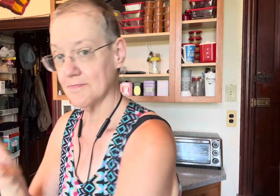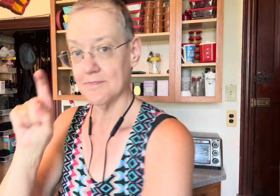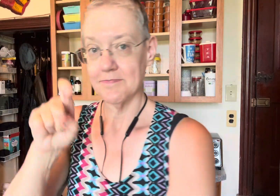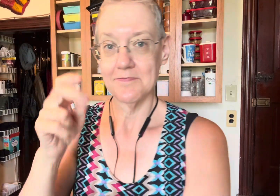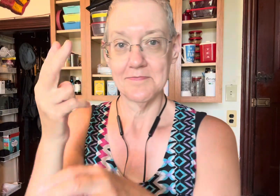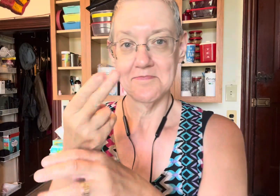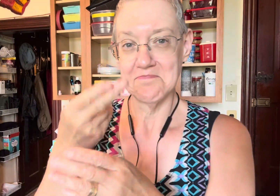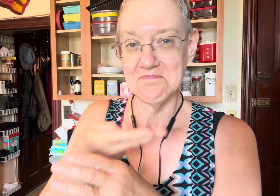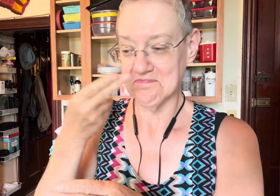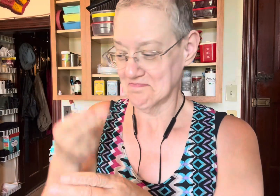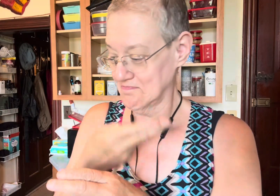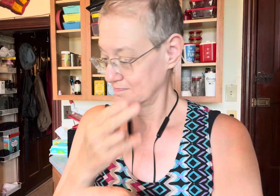I have to get that out with a spoon.